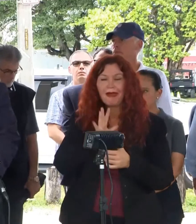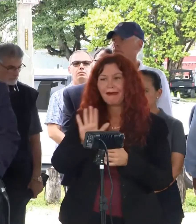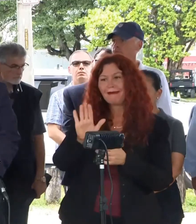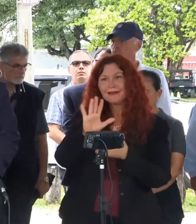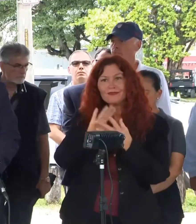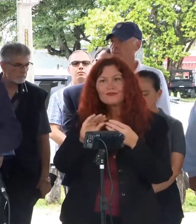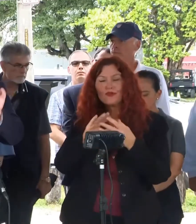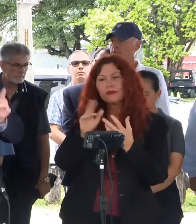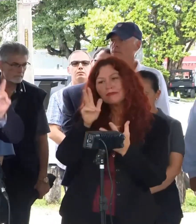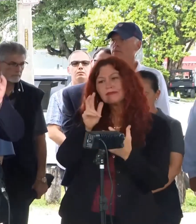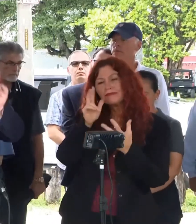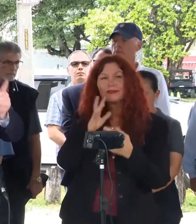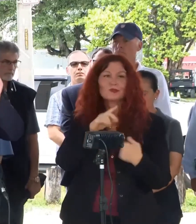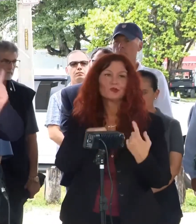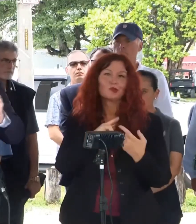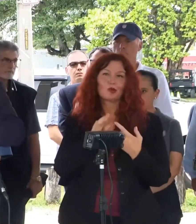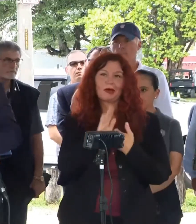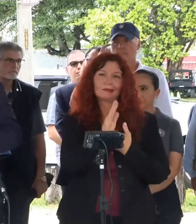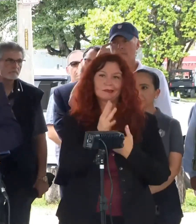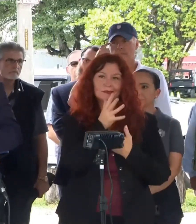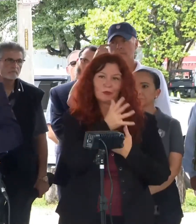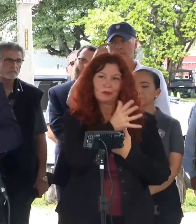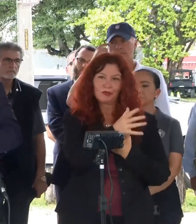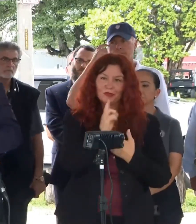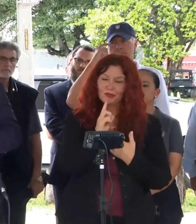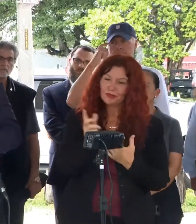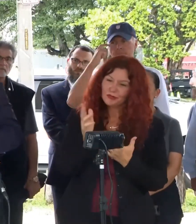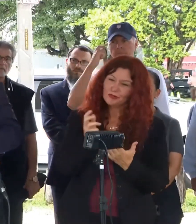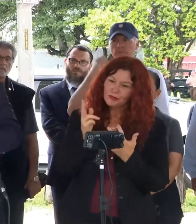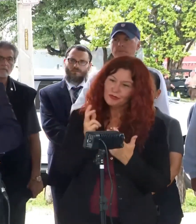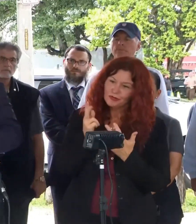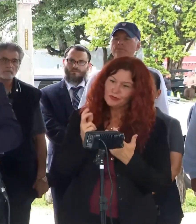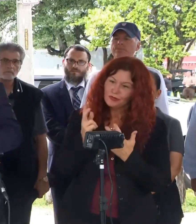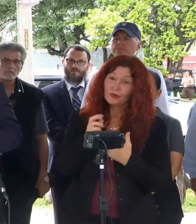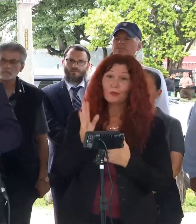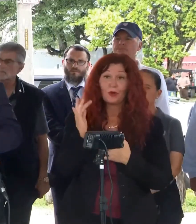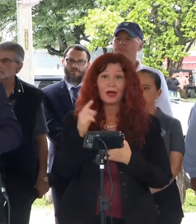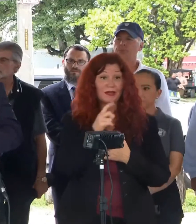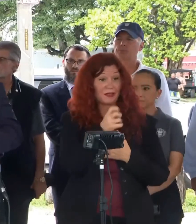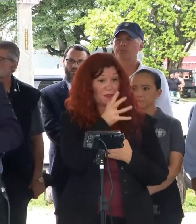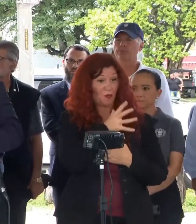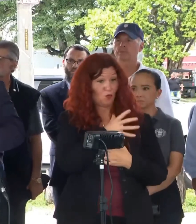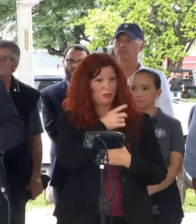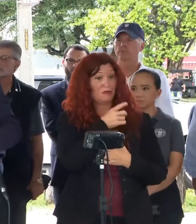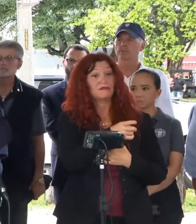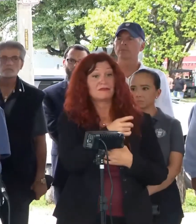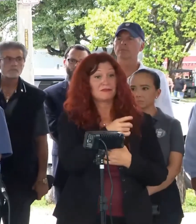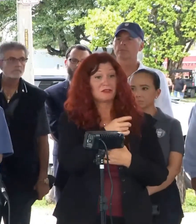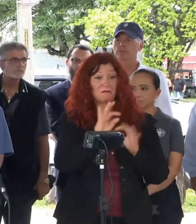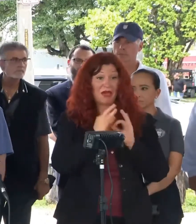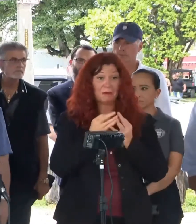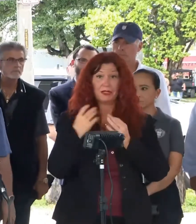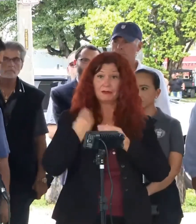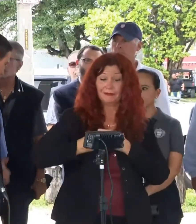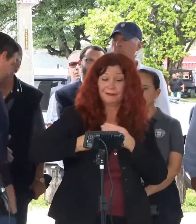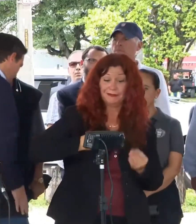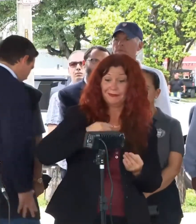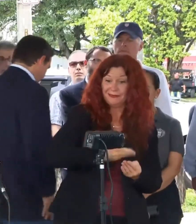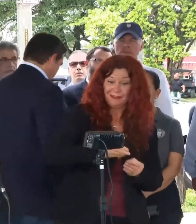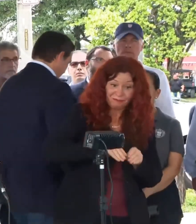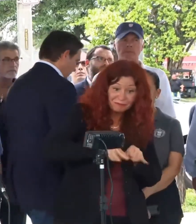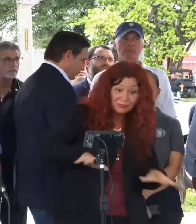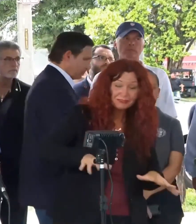successful family, and it all traced back to that matriarch. And God bless her, and God bless that family. Associated Press.